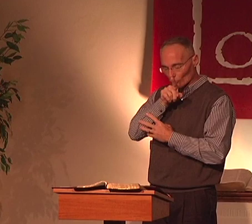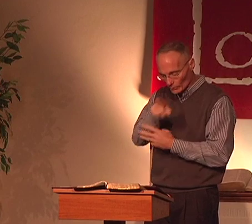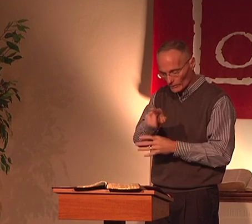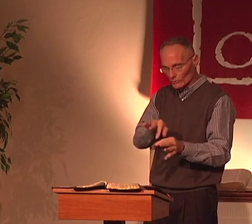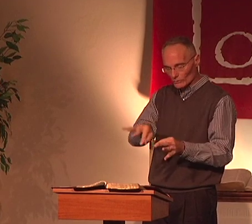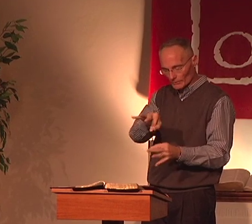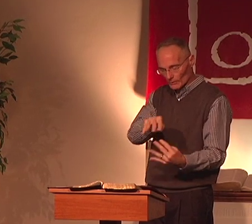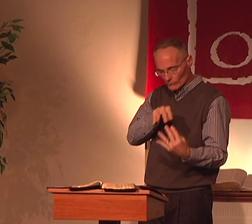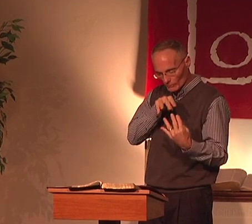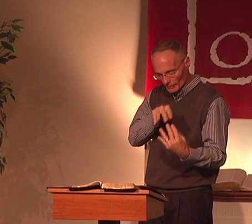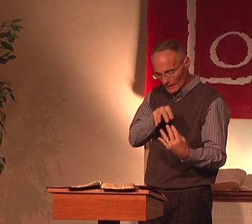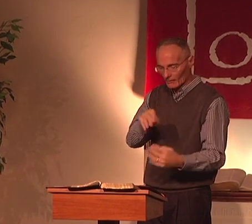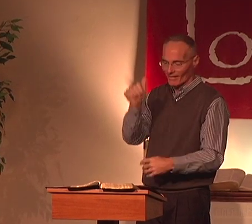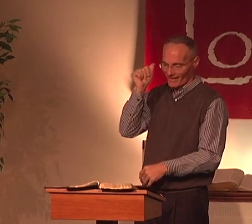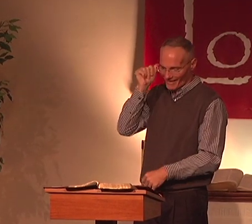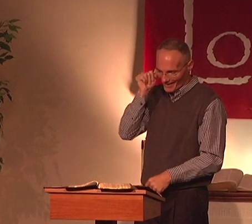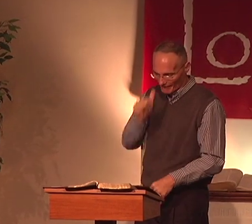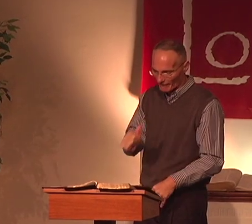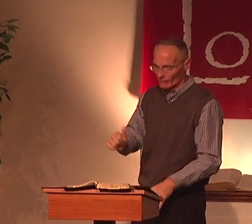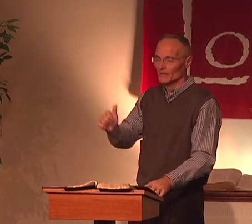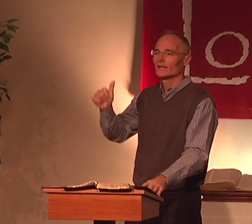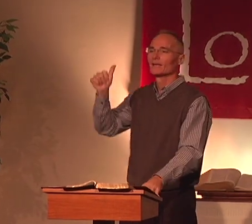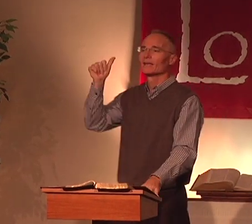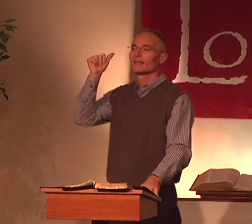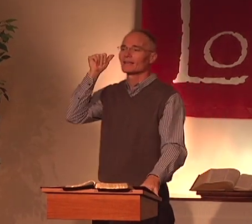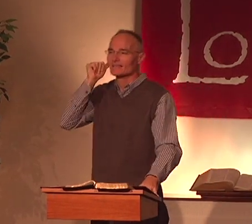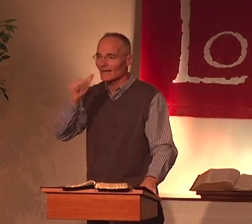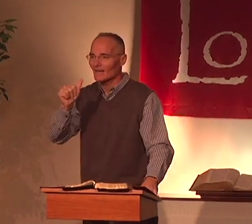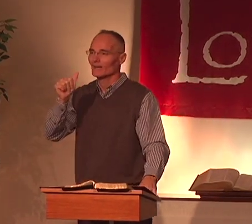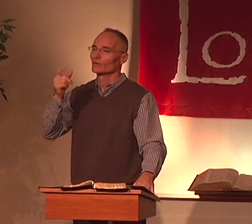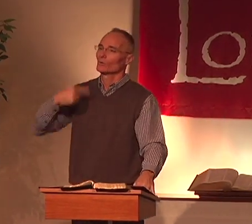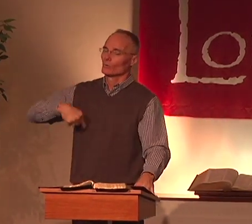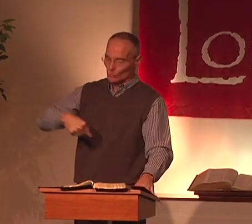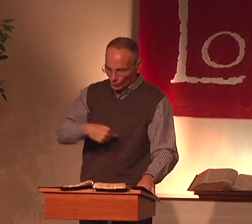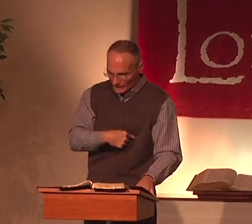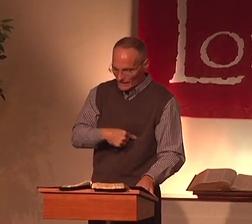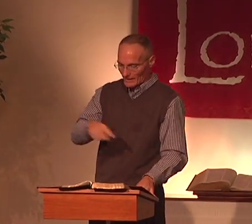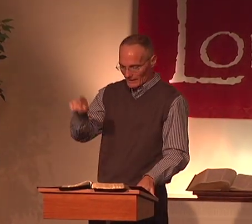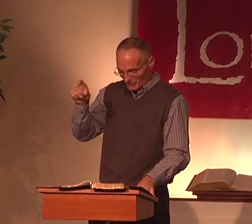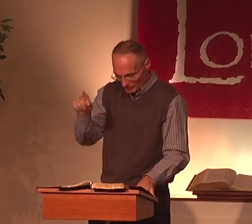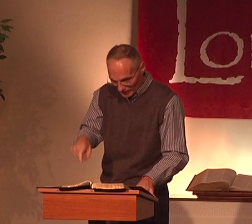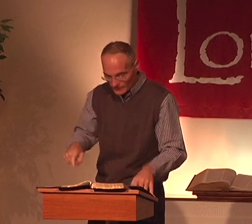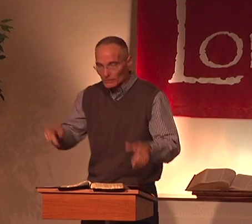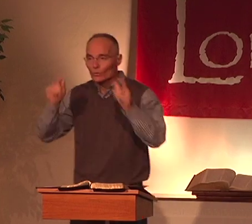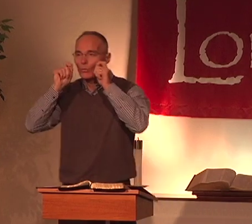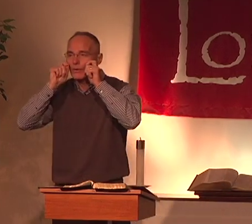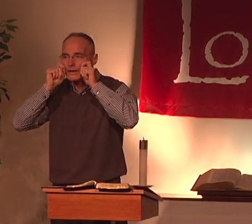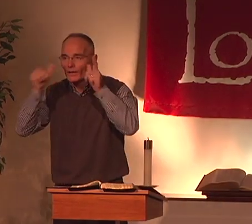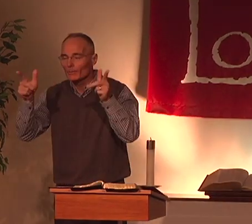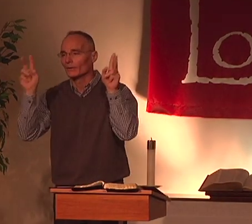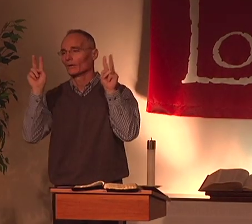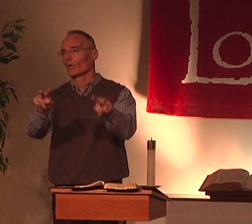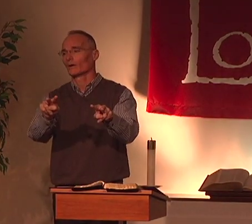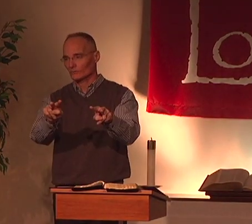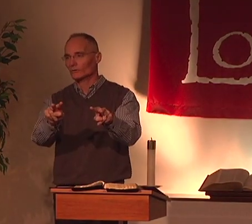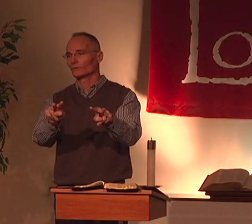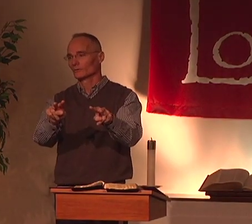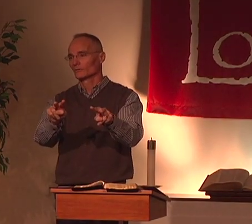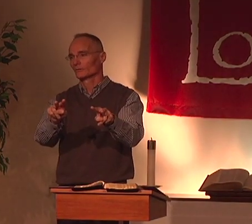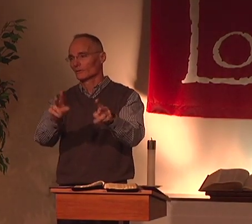And we face Real spiritual battles Every day And we must Wake up And